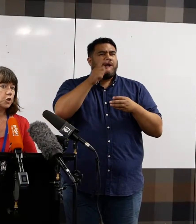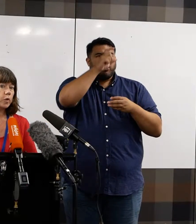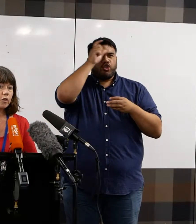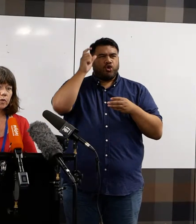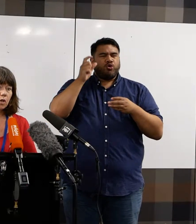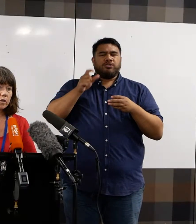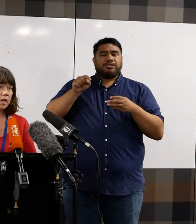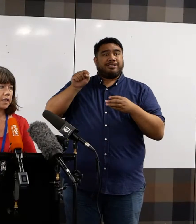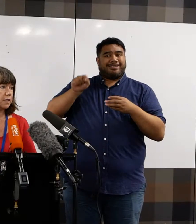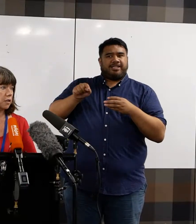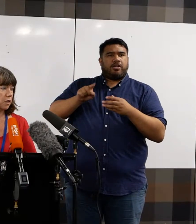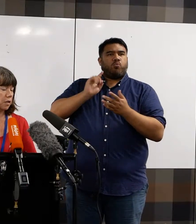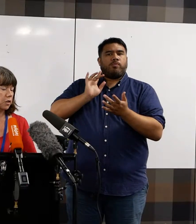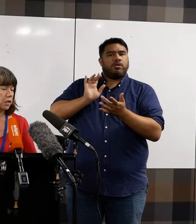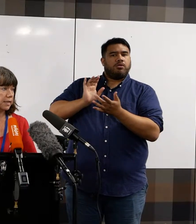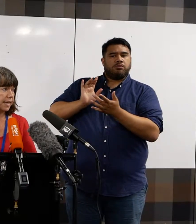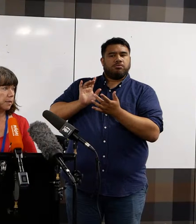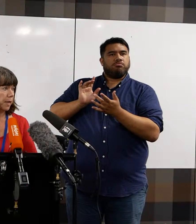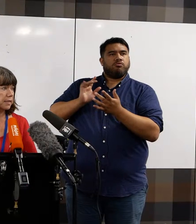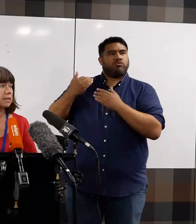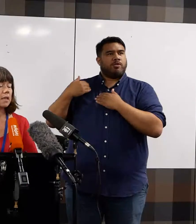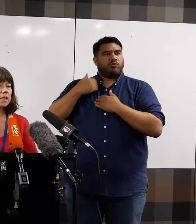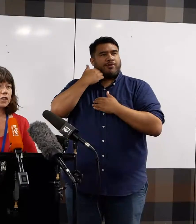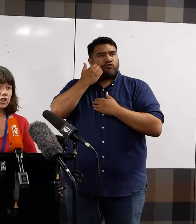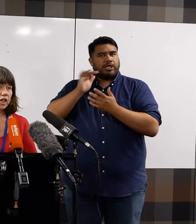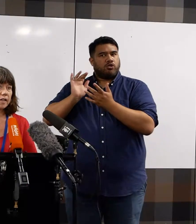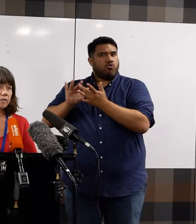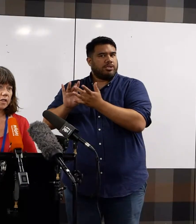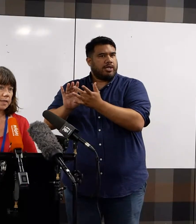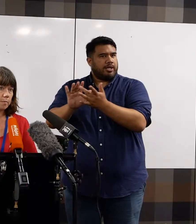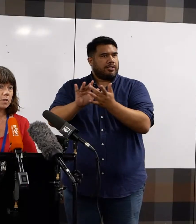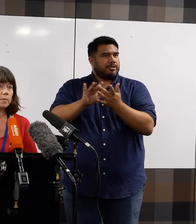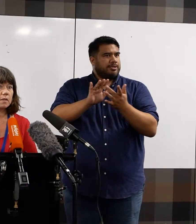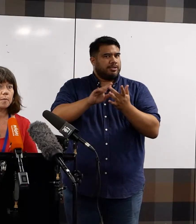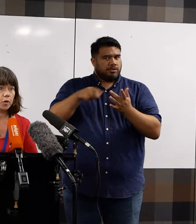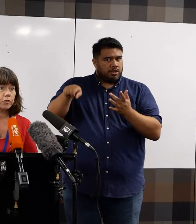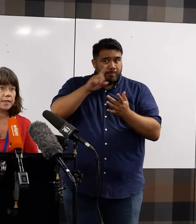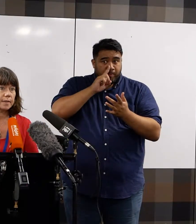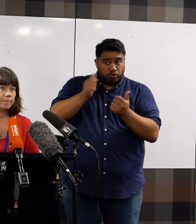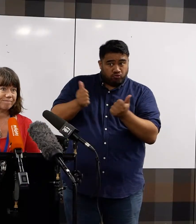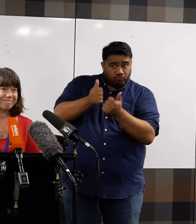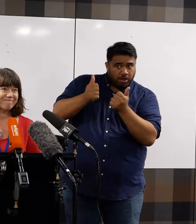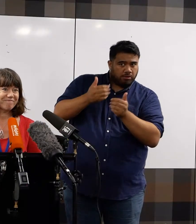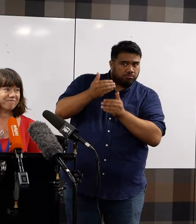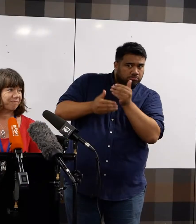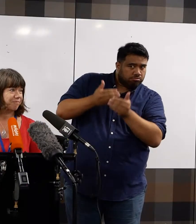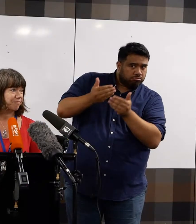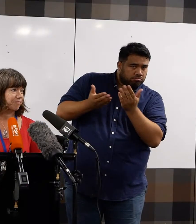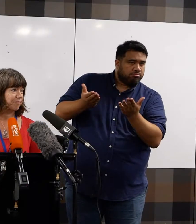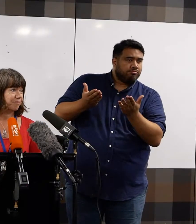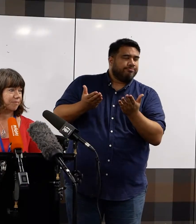in touch with those contacts on a daily basis to check their symptoms and their progress.